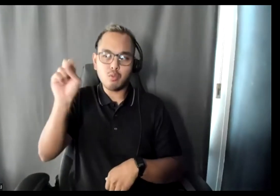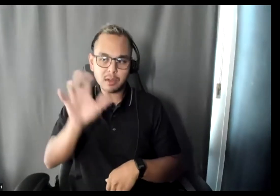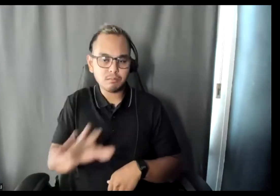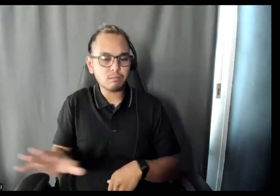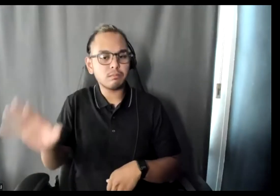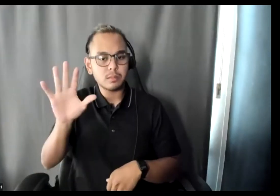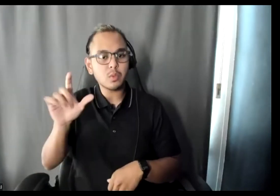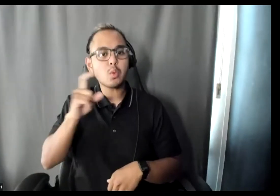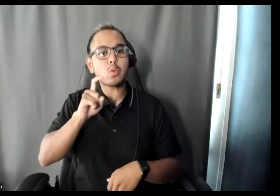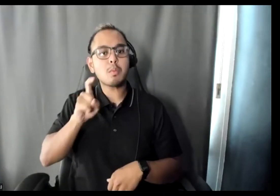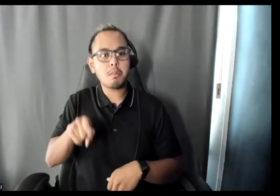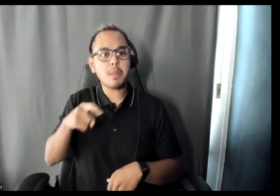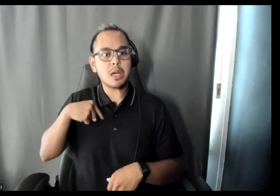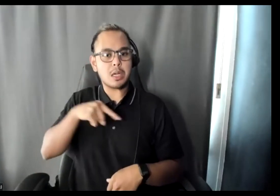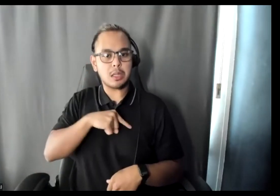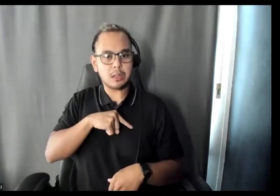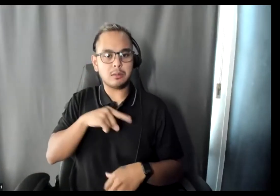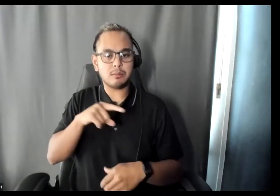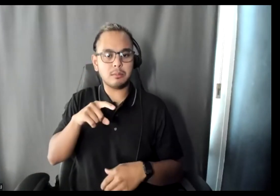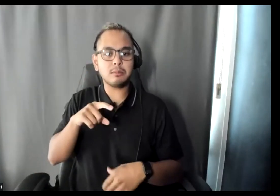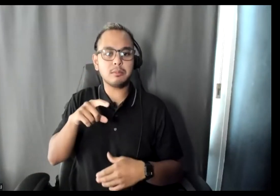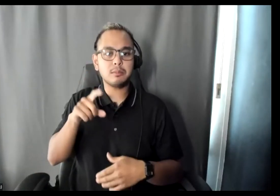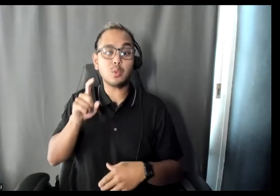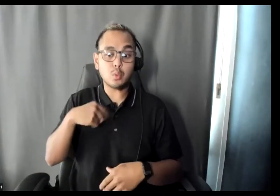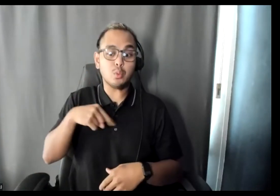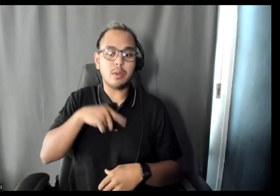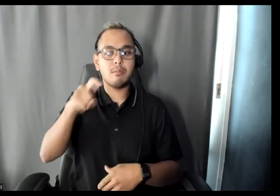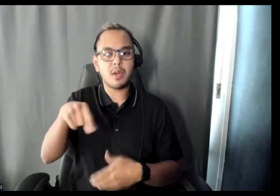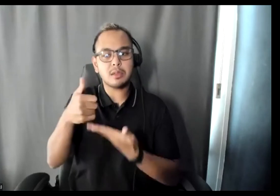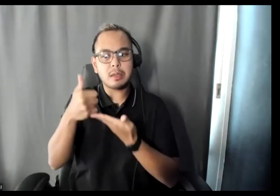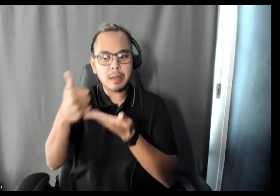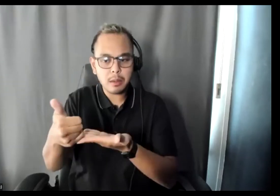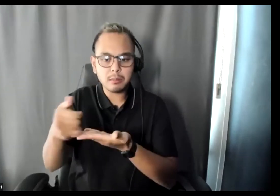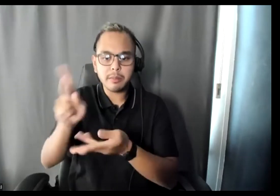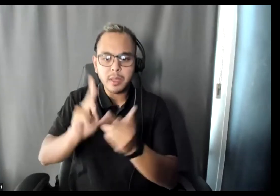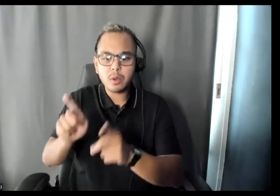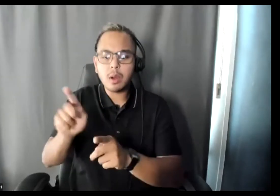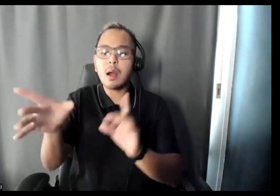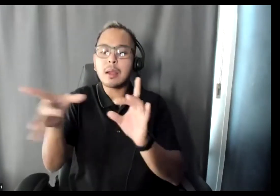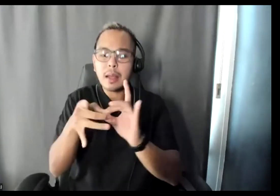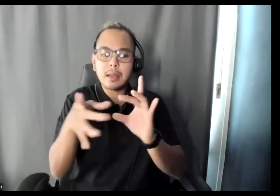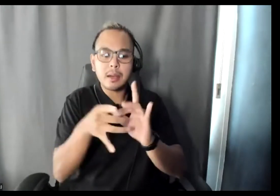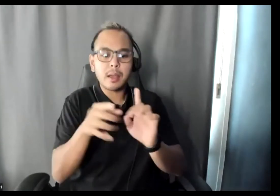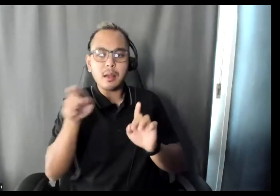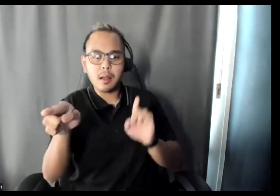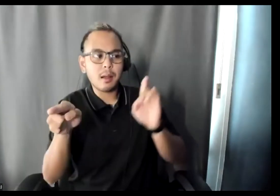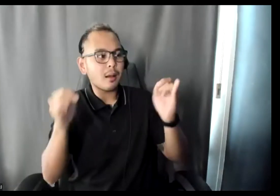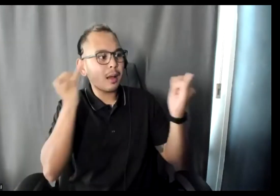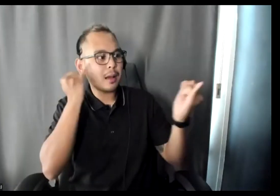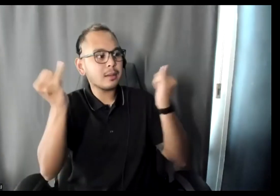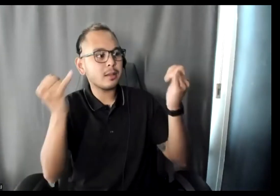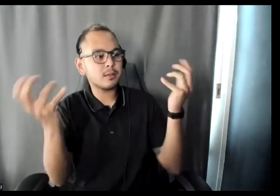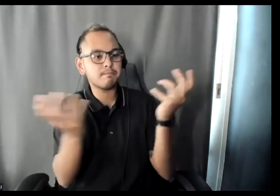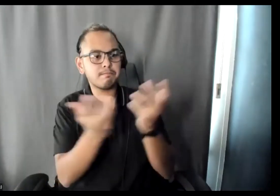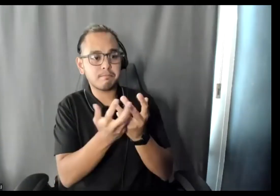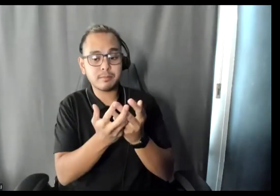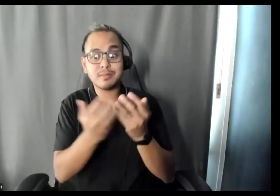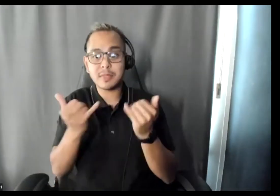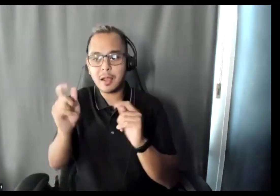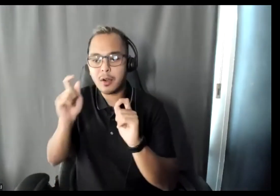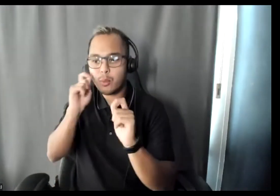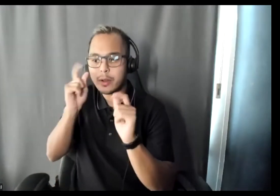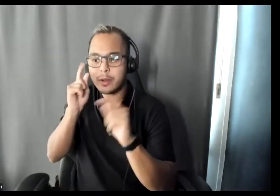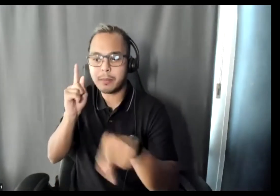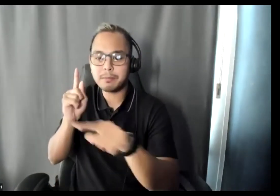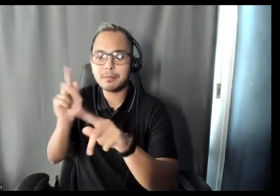helping to help us to connect the folks who may not have always seen their stake in our success. And that kind of opening people's eyes up to how